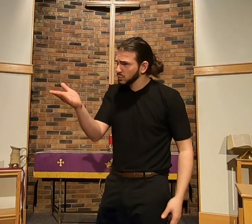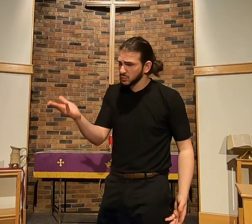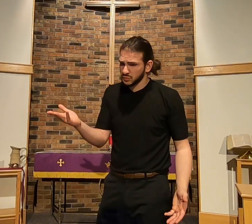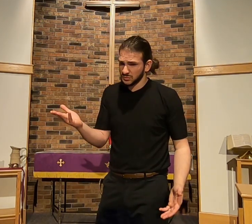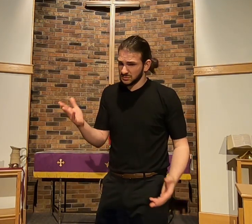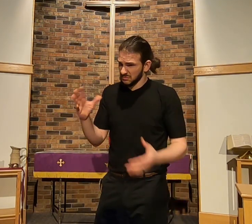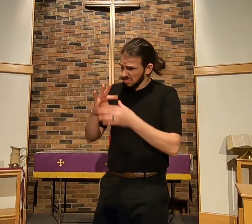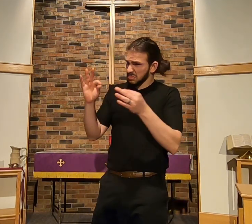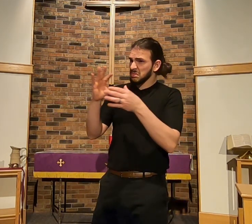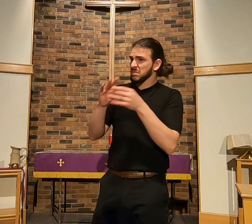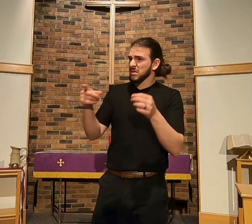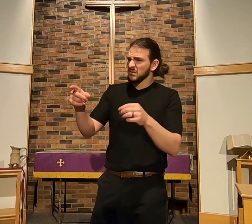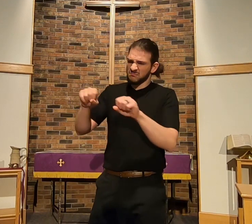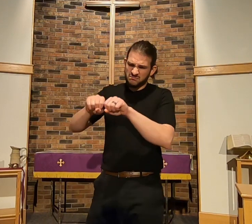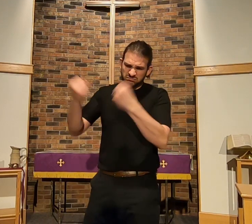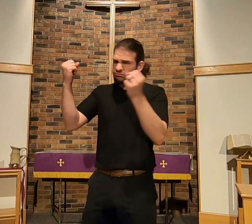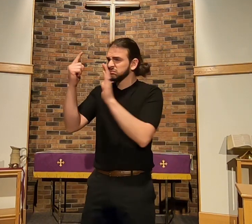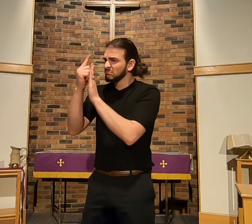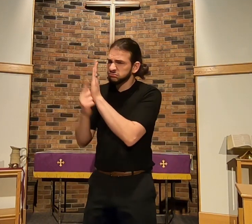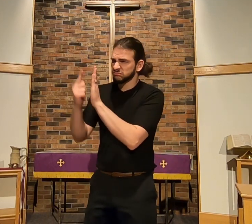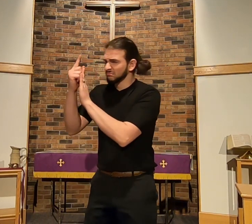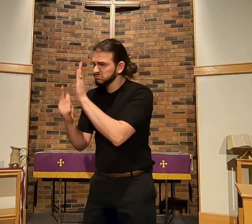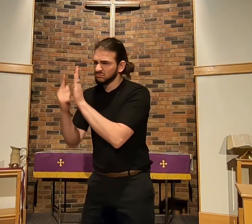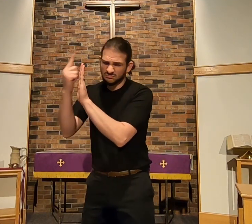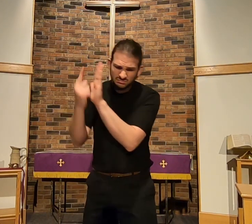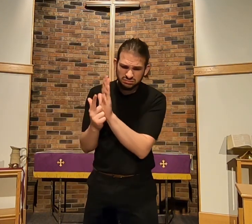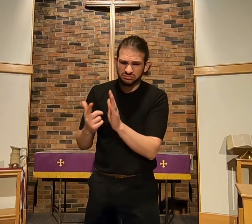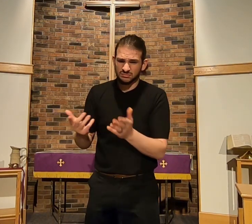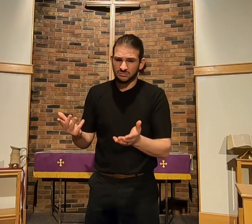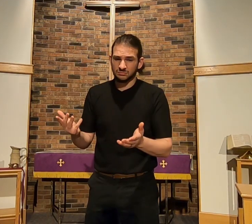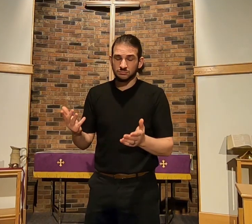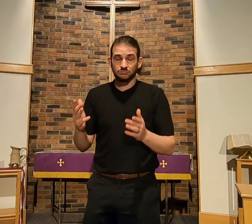crimes they say you have done?"